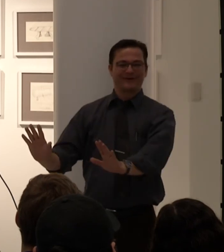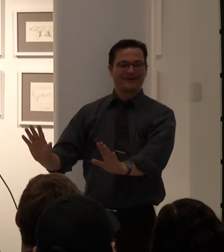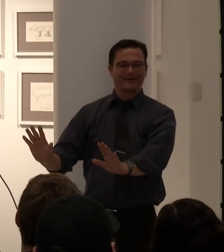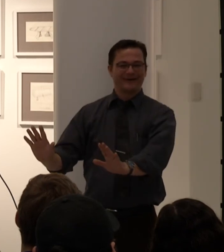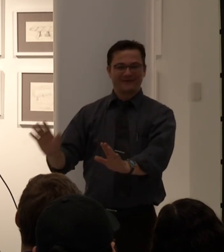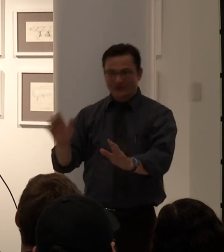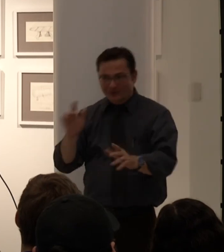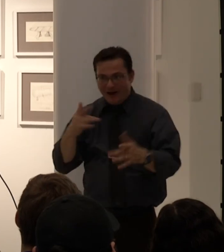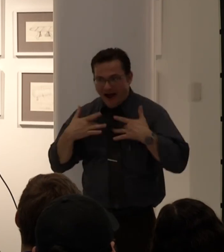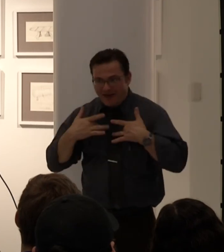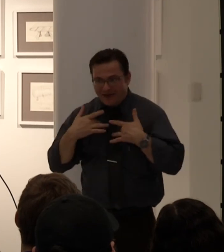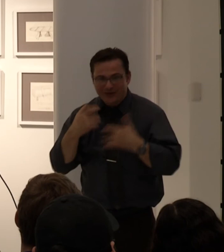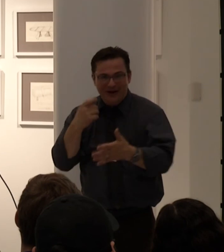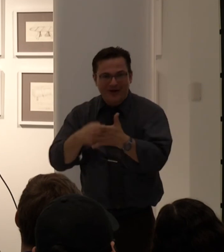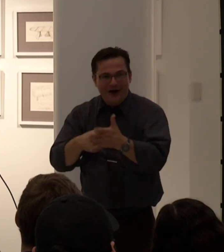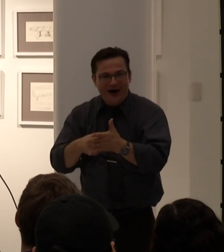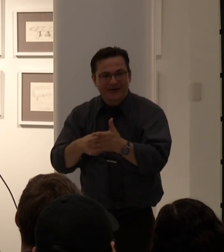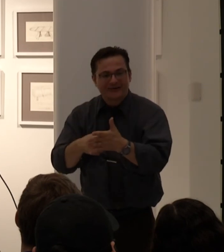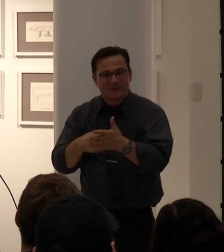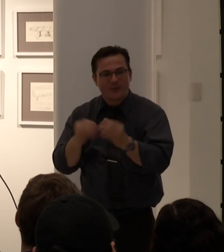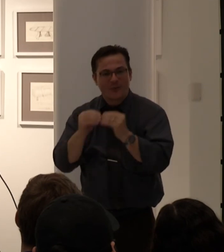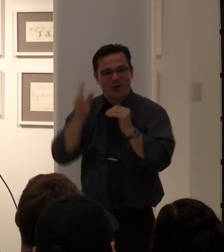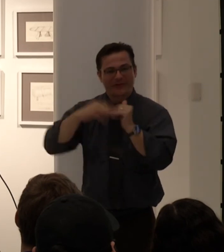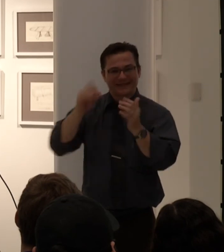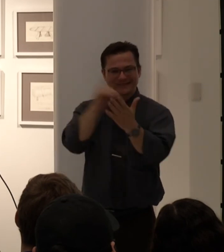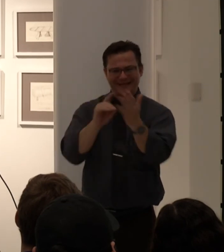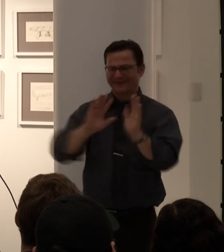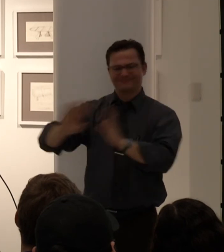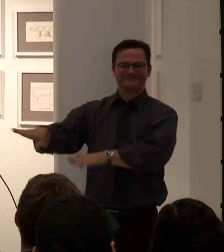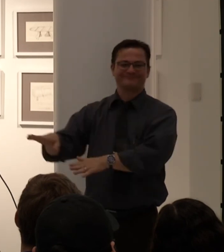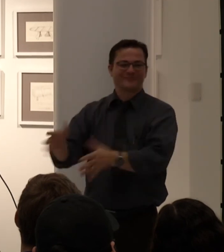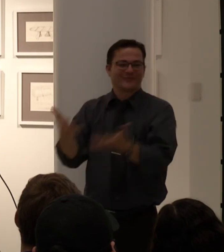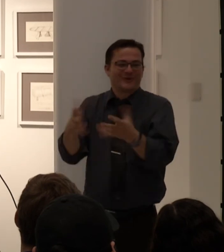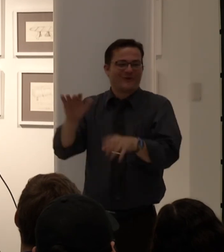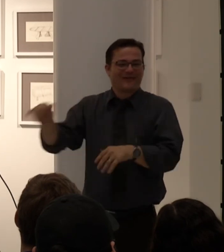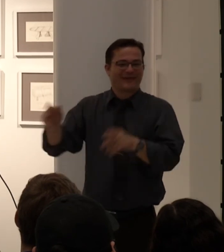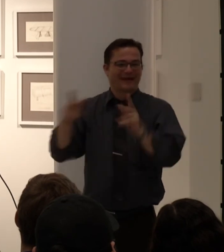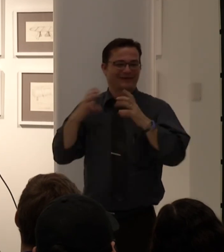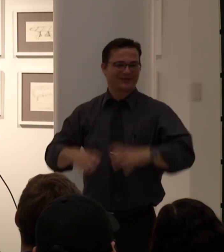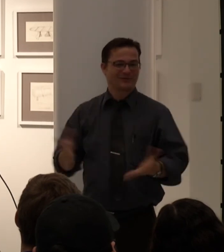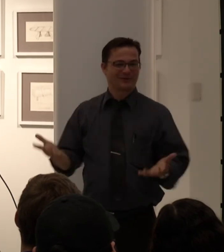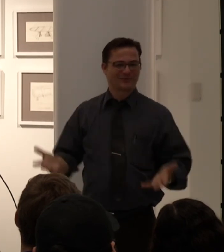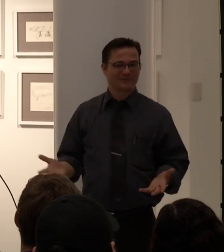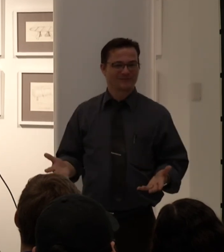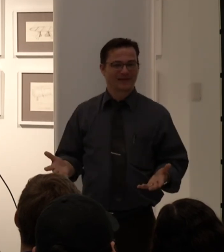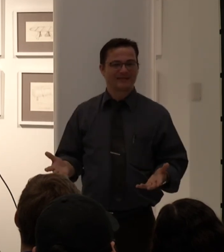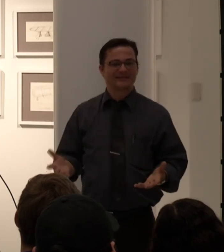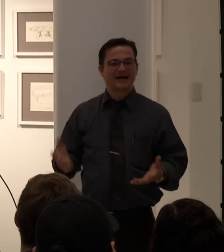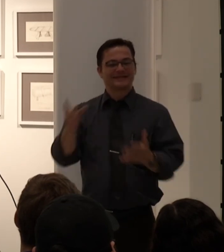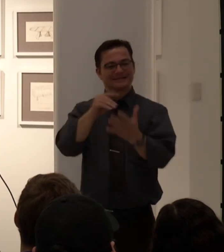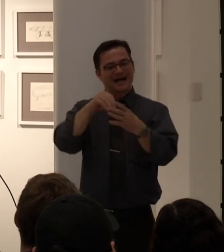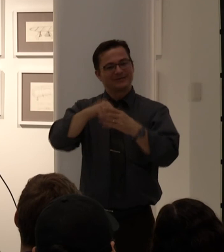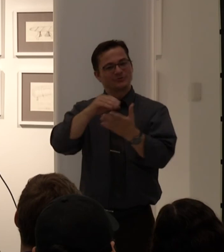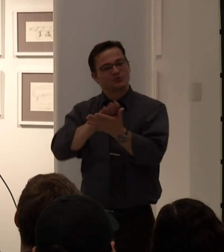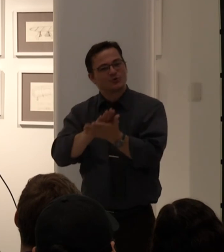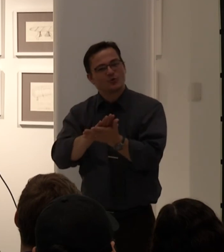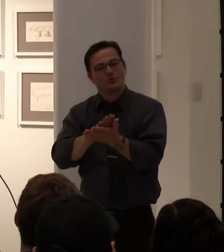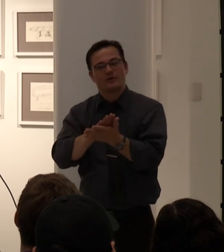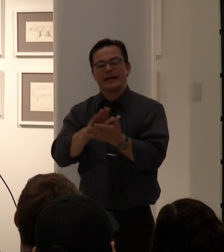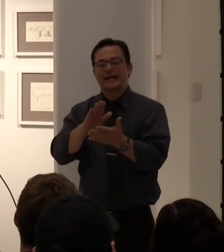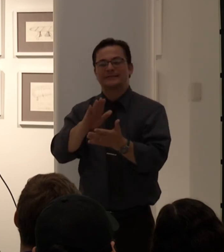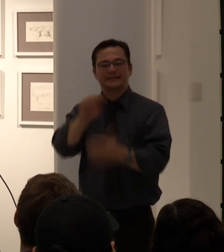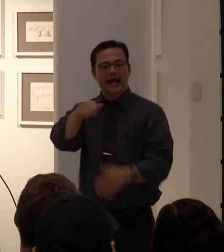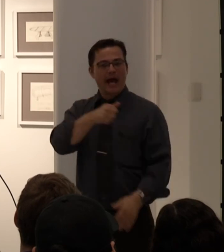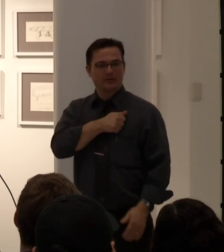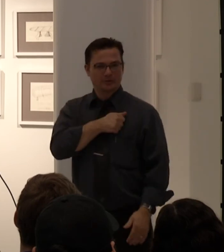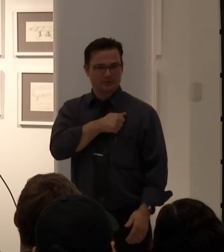that in terms of doing projects in school, what you're doing is an attitude